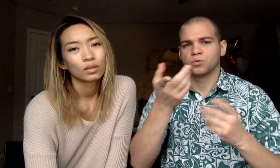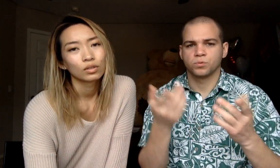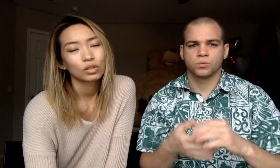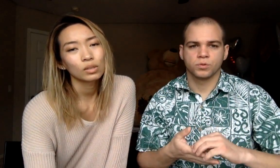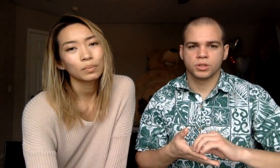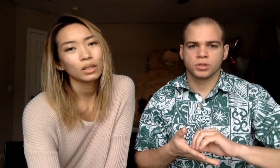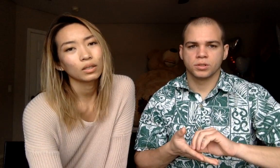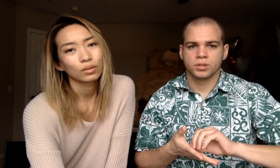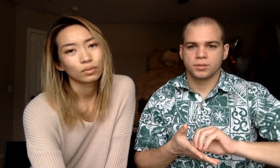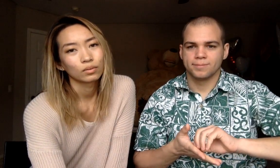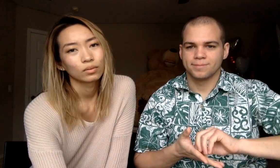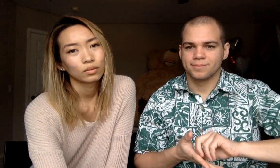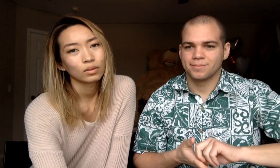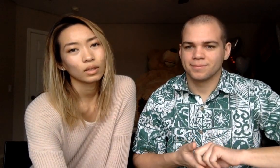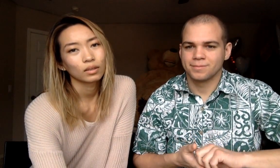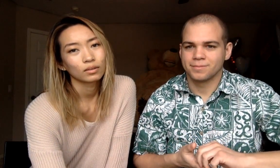Just be you. Yeah.